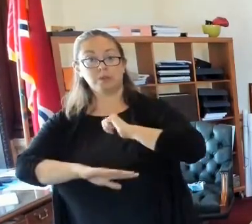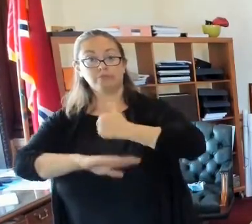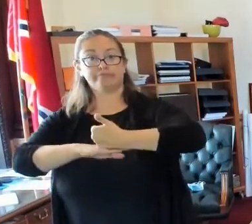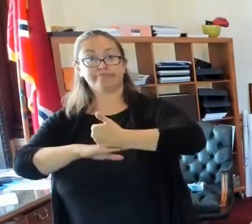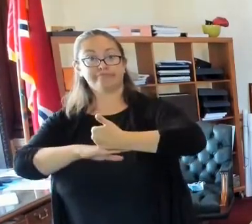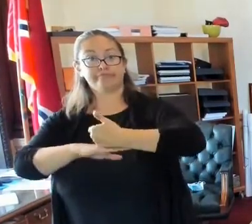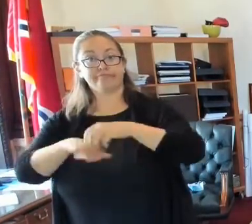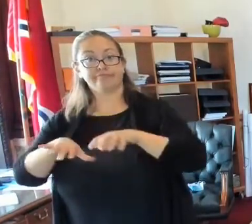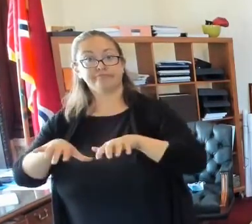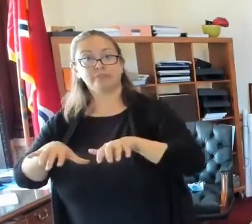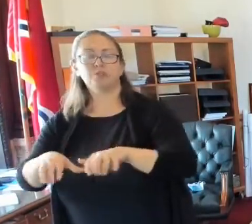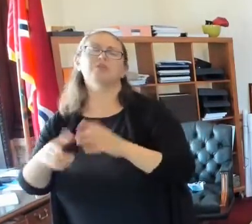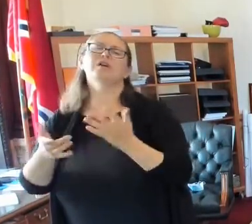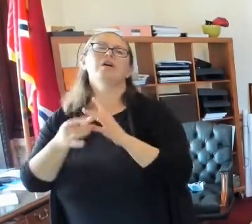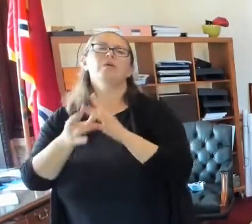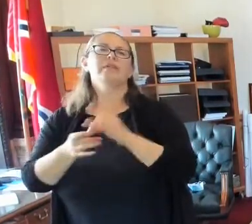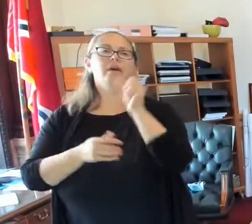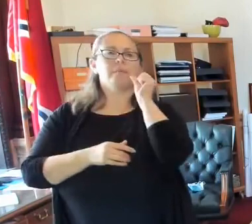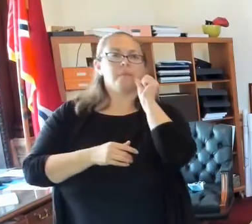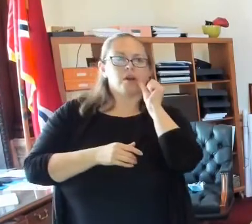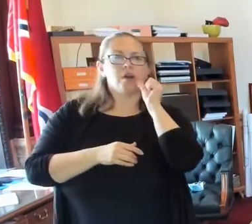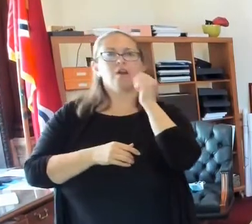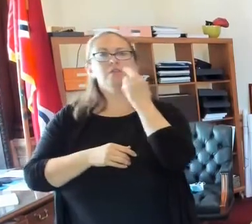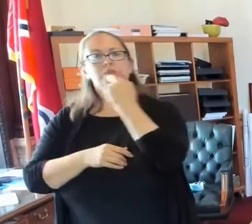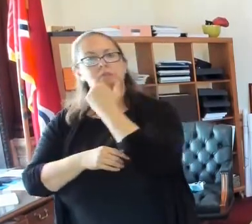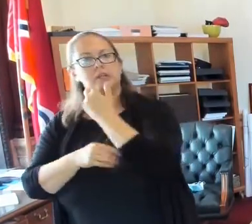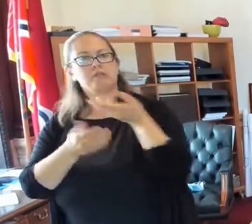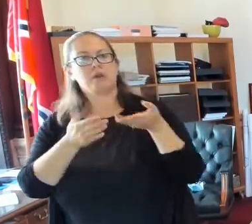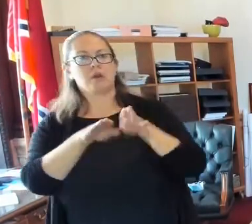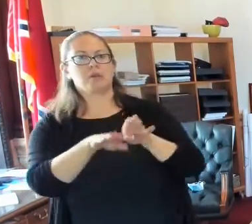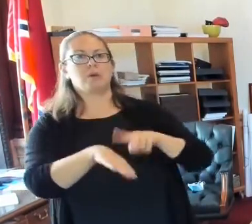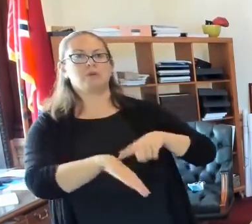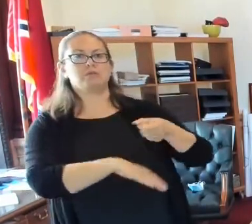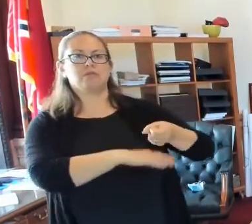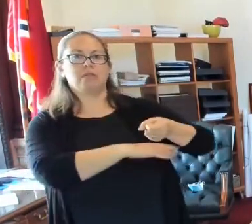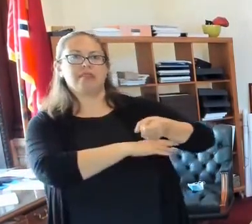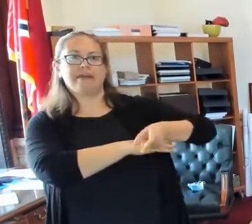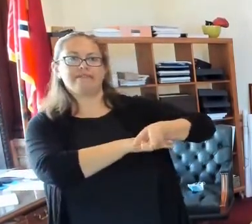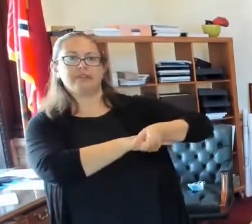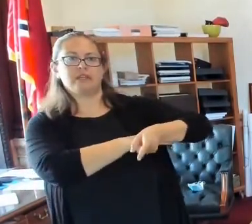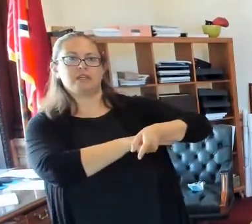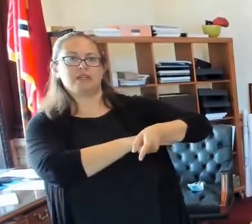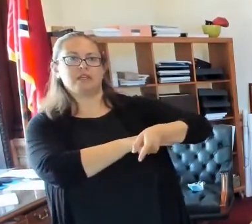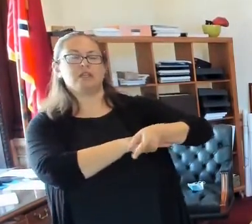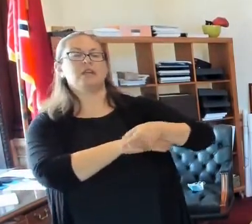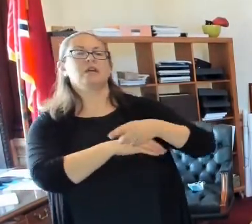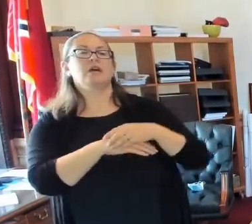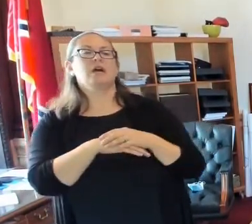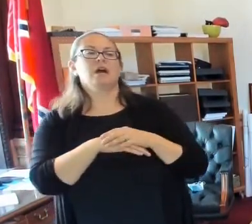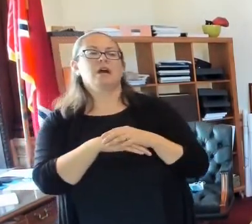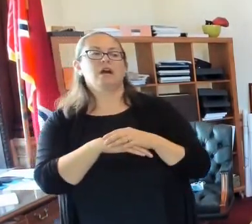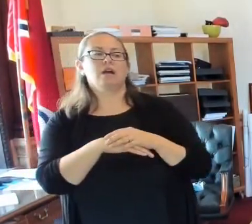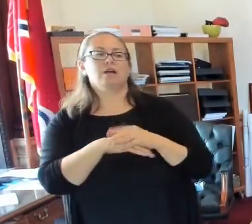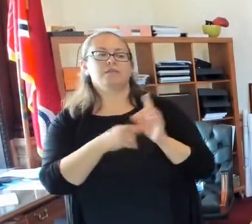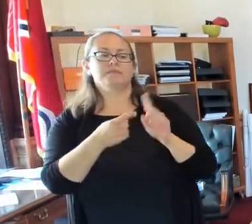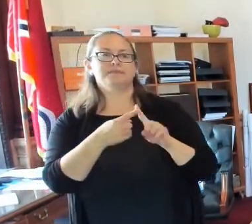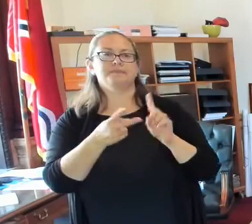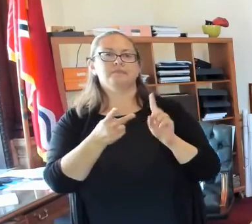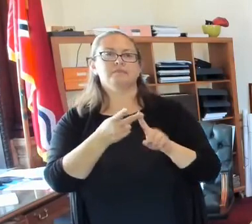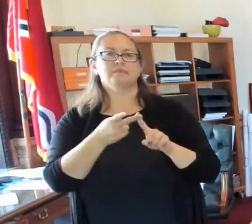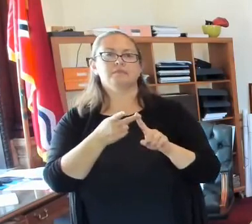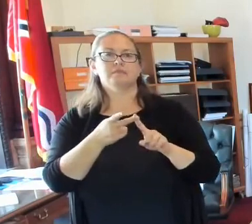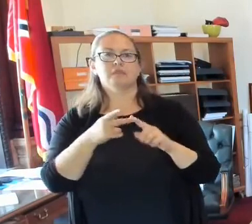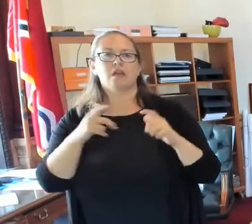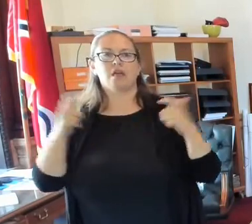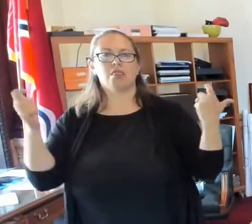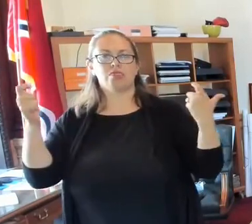to bars and restaurants closing at 11:00, with regards to large venues